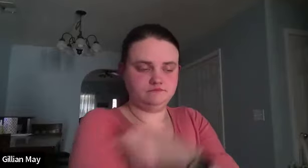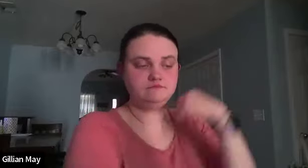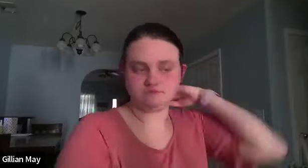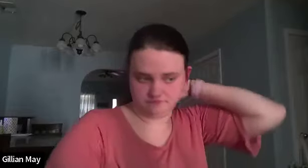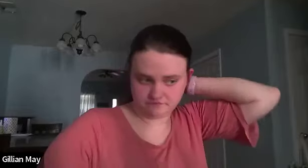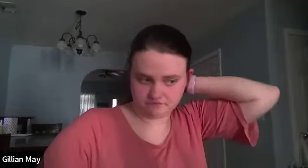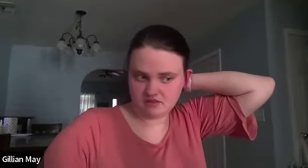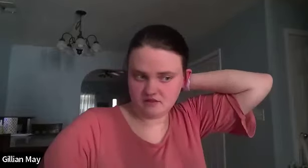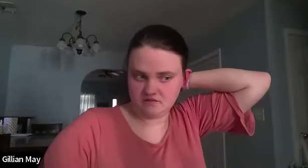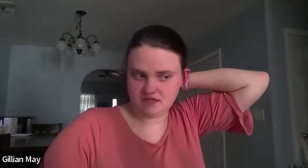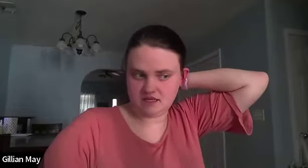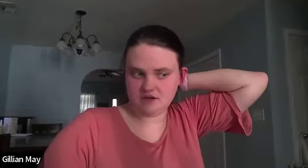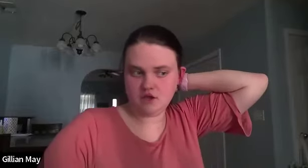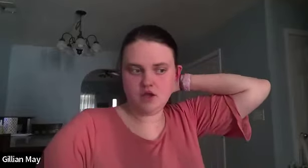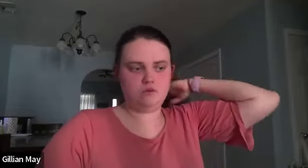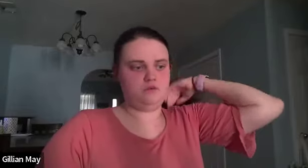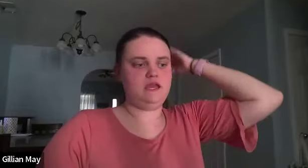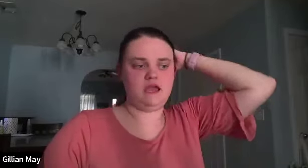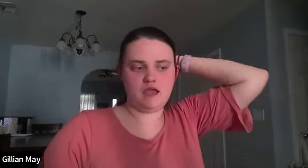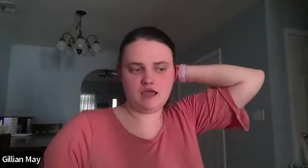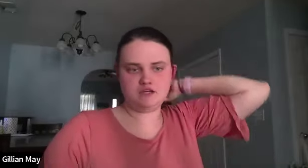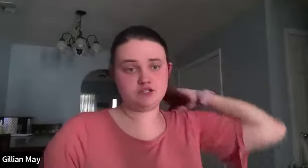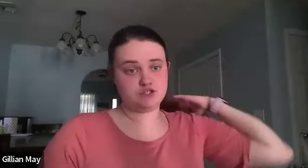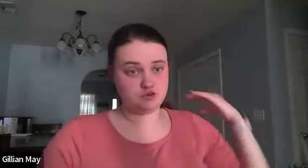Mm-hmm. Then we had store,